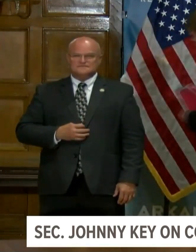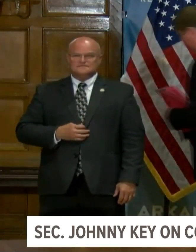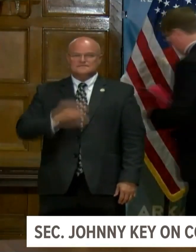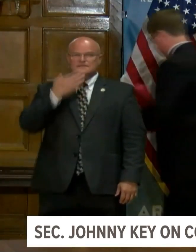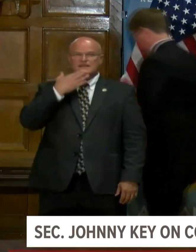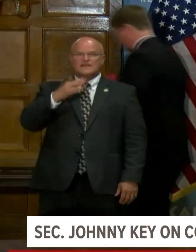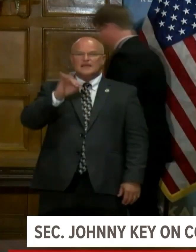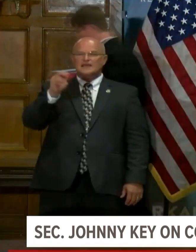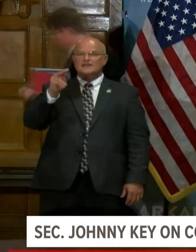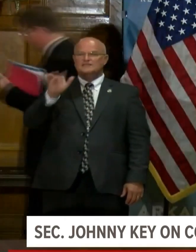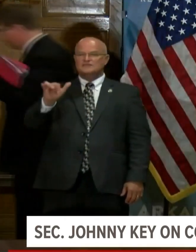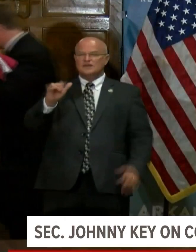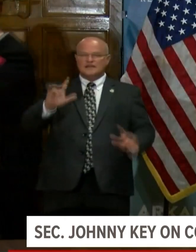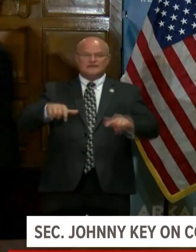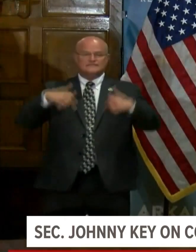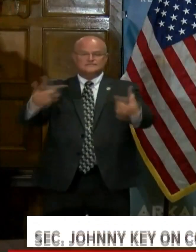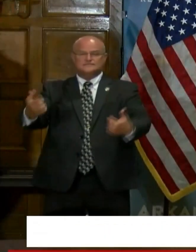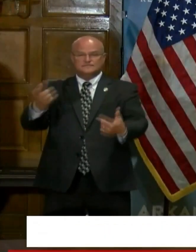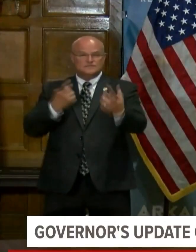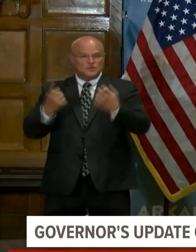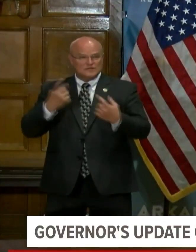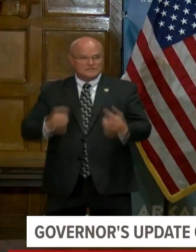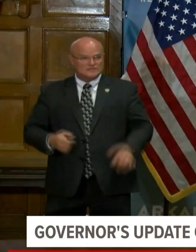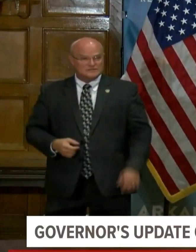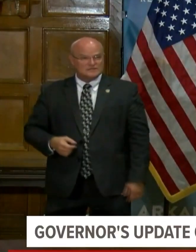Thank you, Johnny. And with that, we'll take any questions.